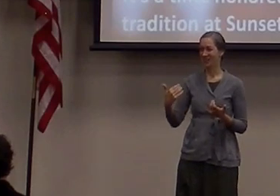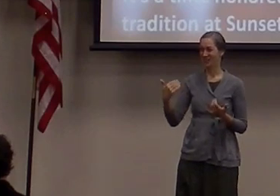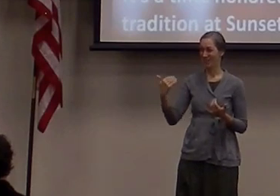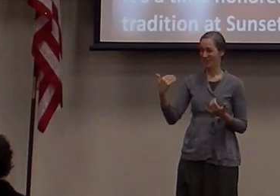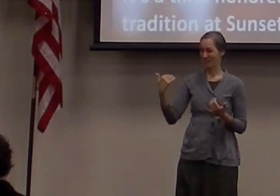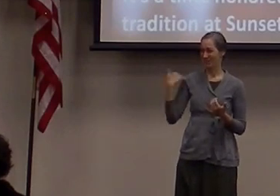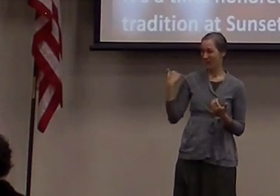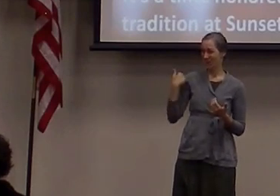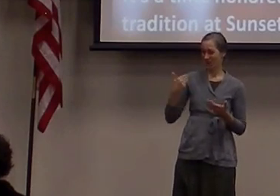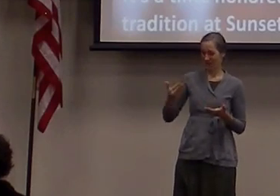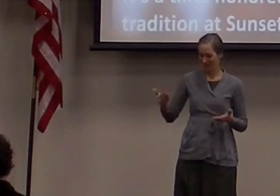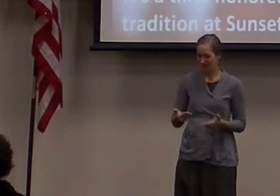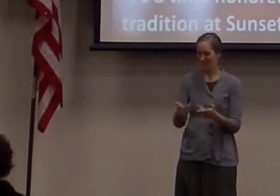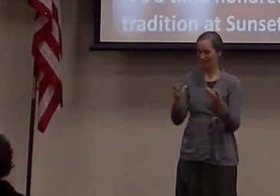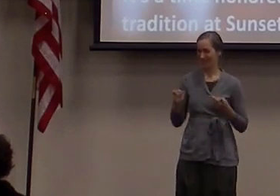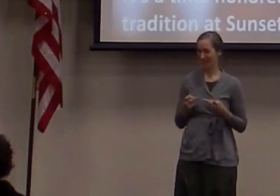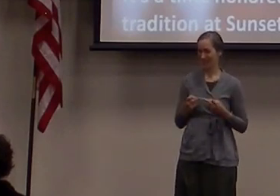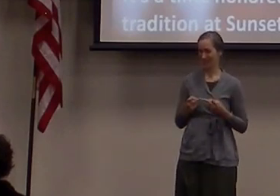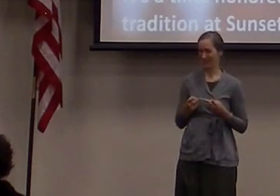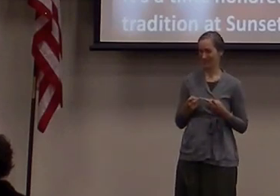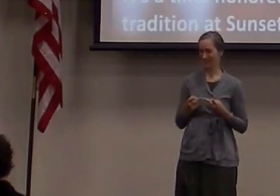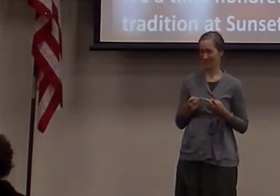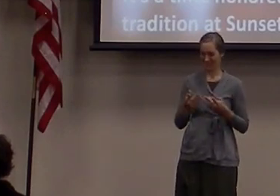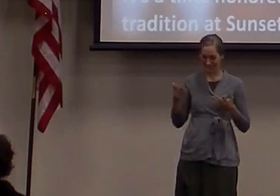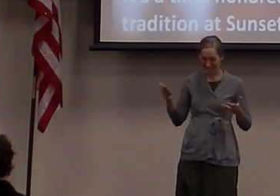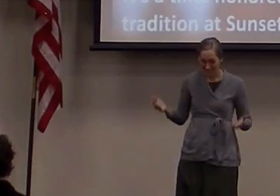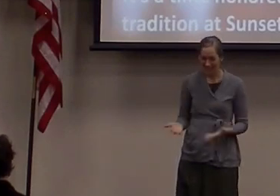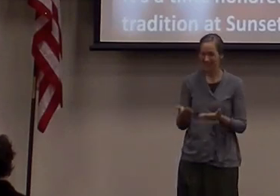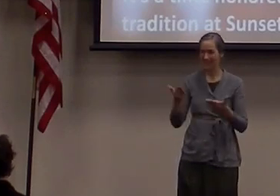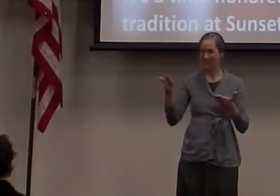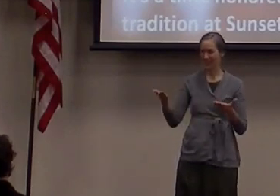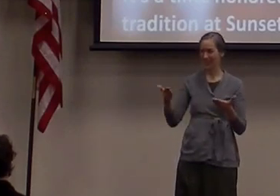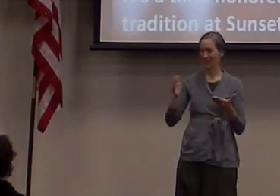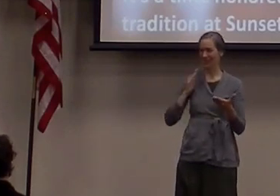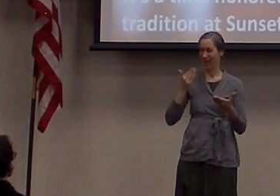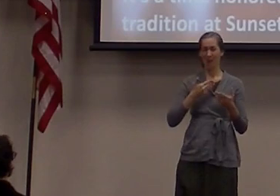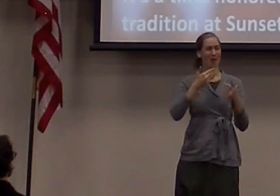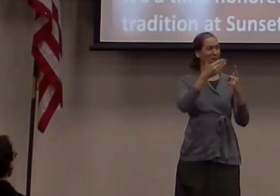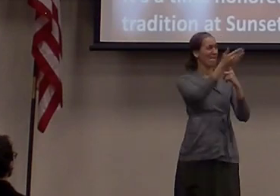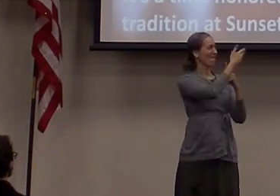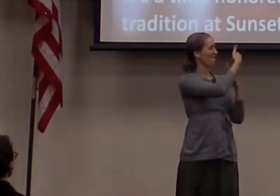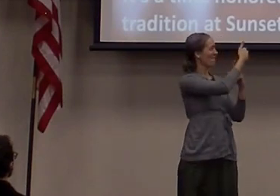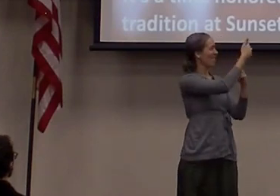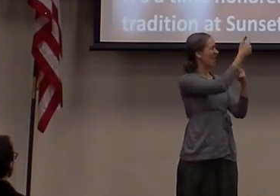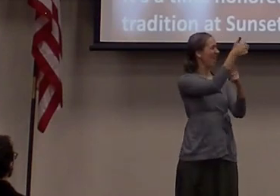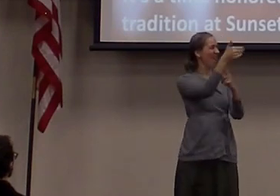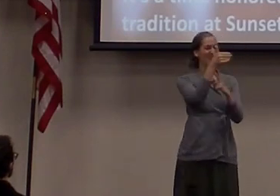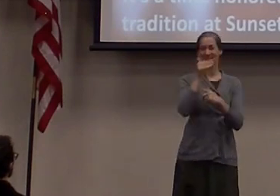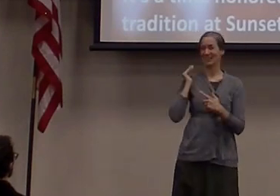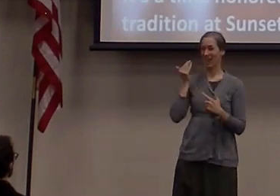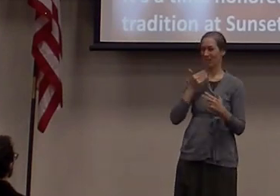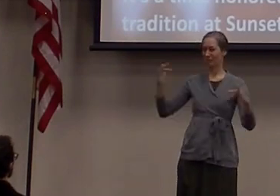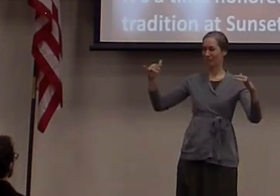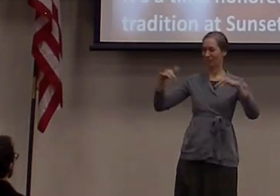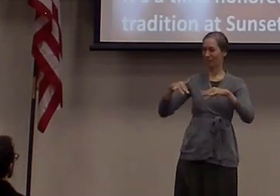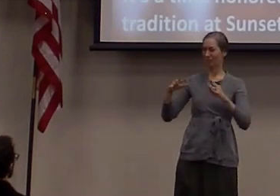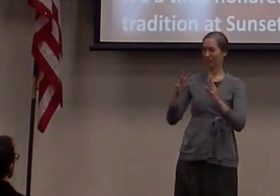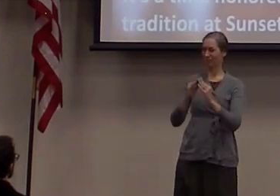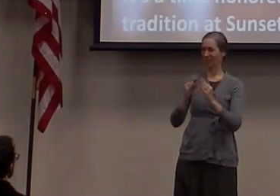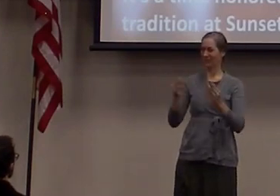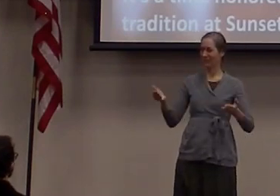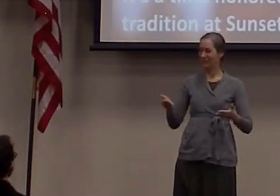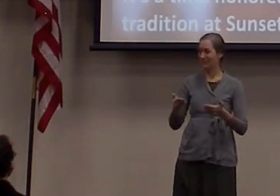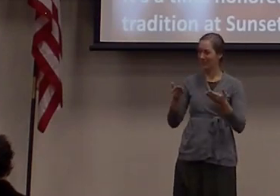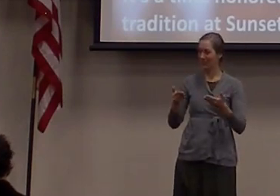It takes you right back to our flags, to our gathering here. And